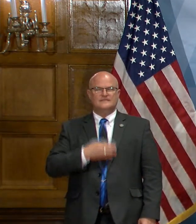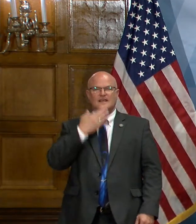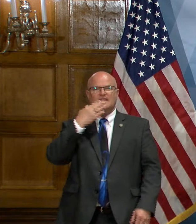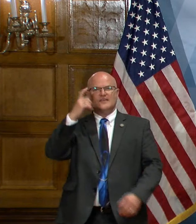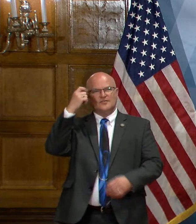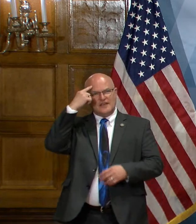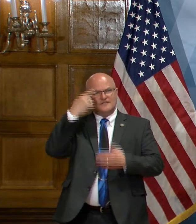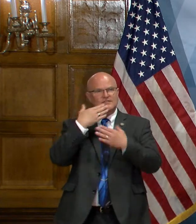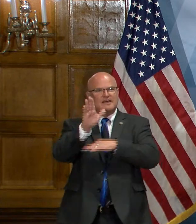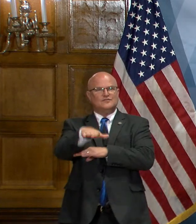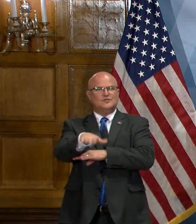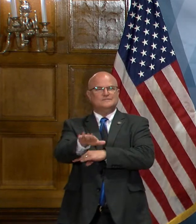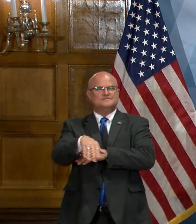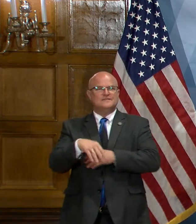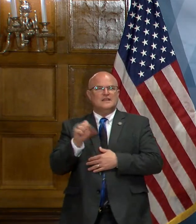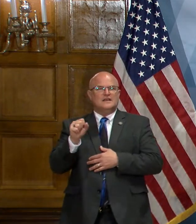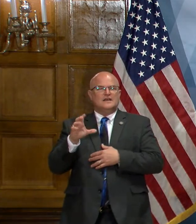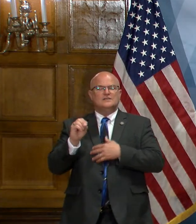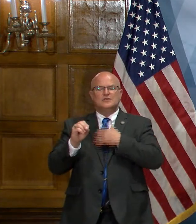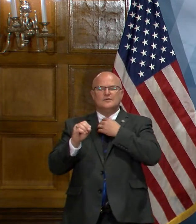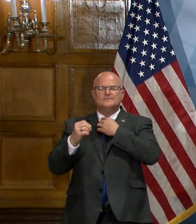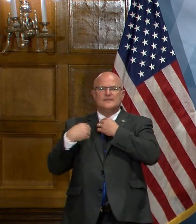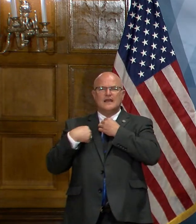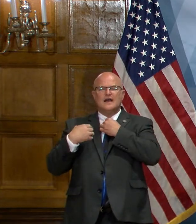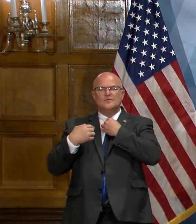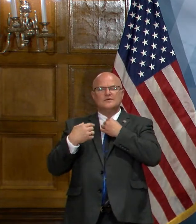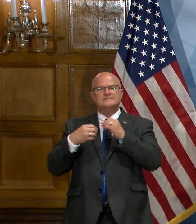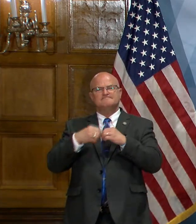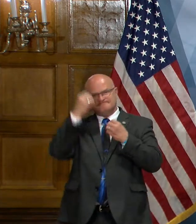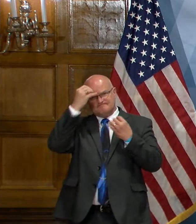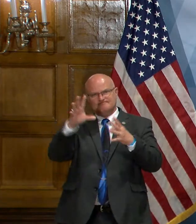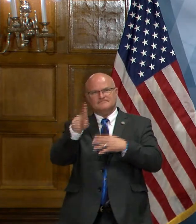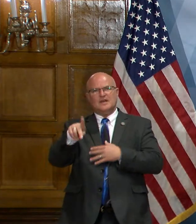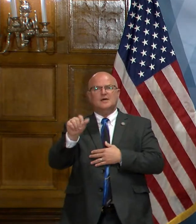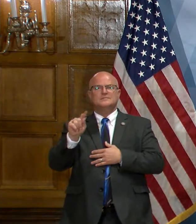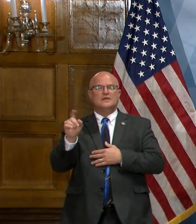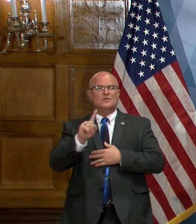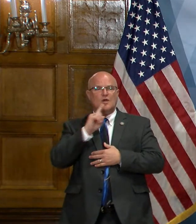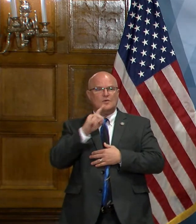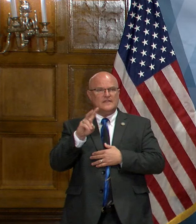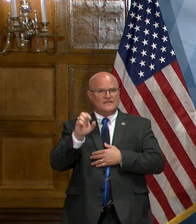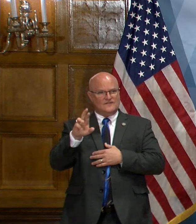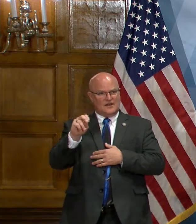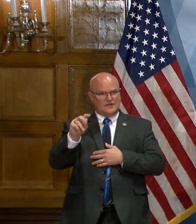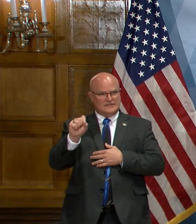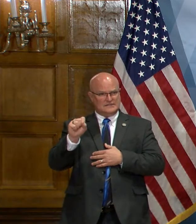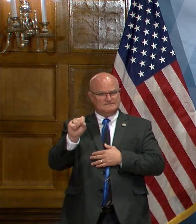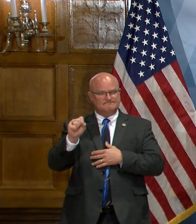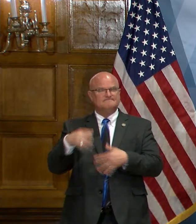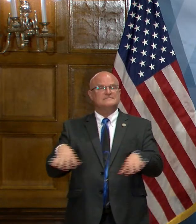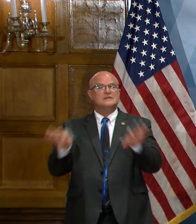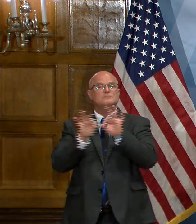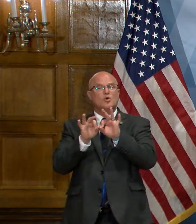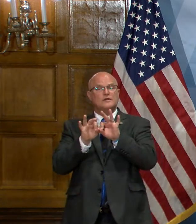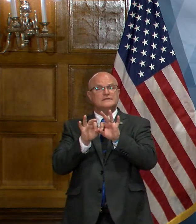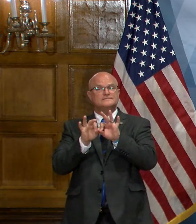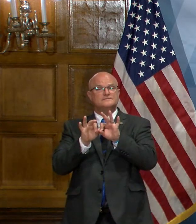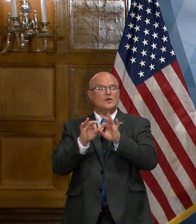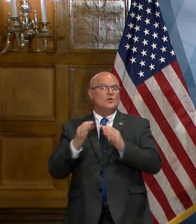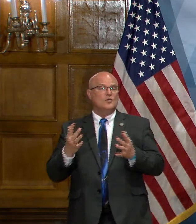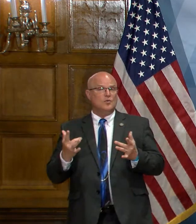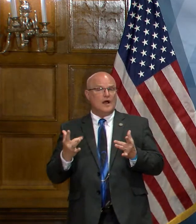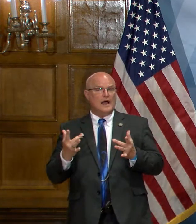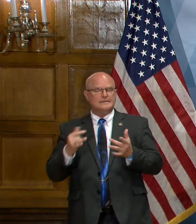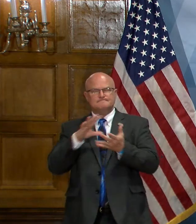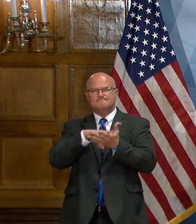Thank you, Governor. Good afternoon. So I wanted to give you an update on where we are with the variants. I think that's very important because